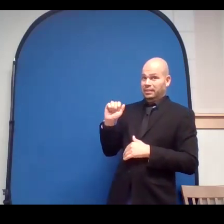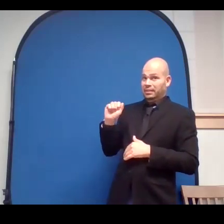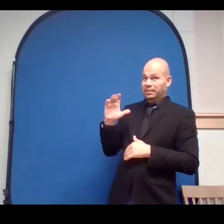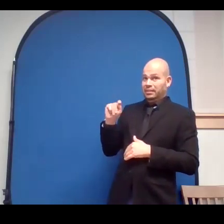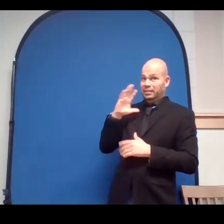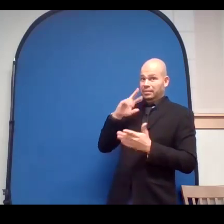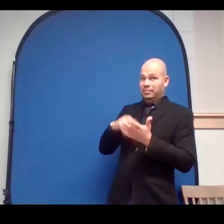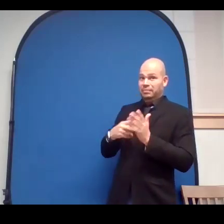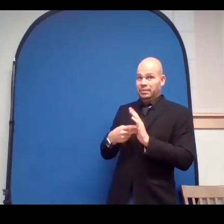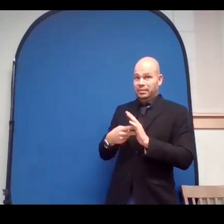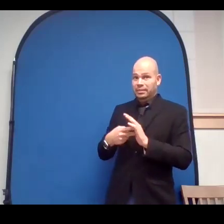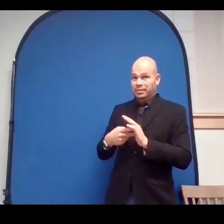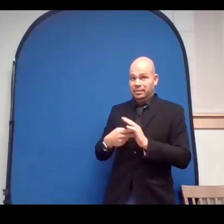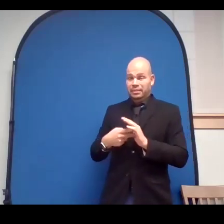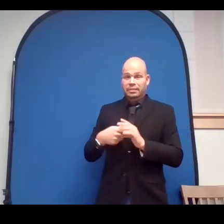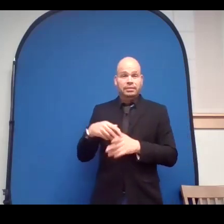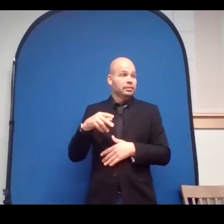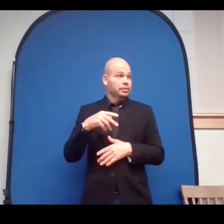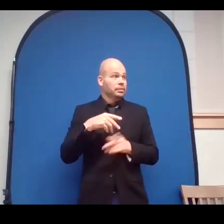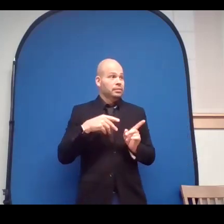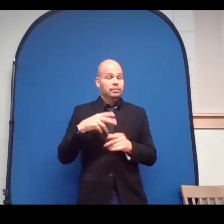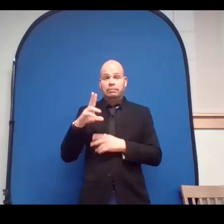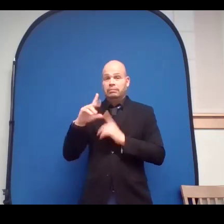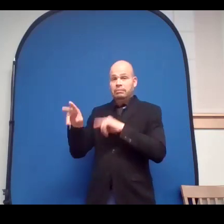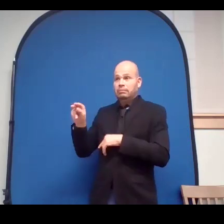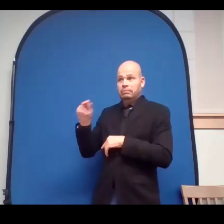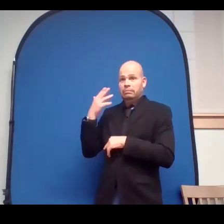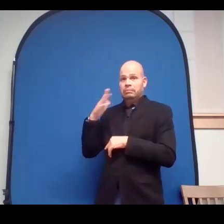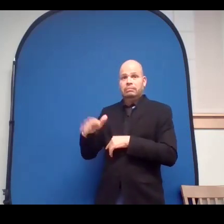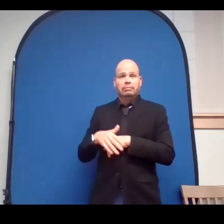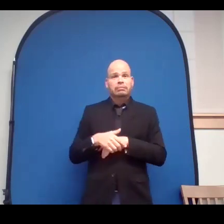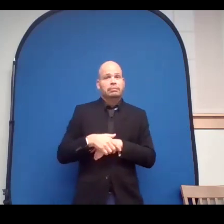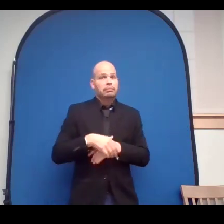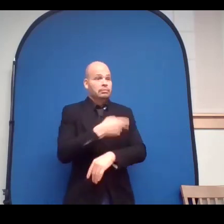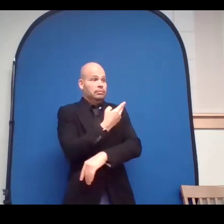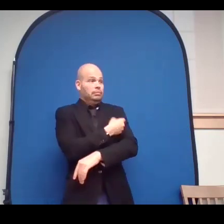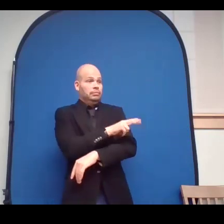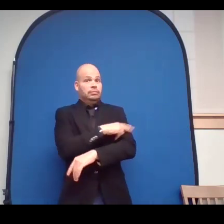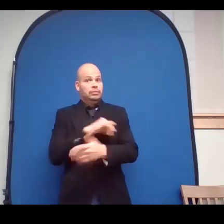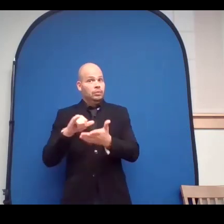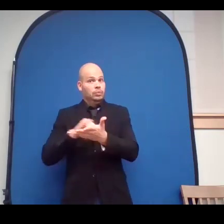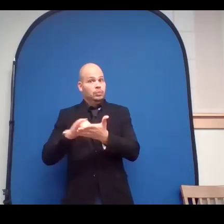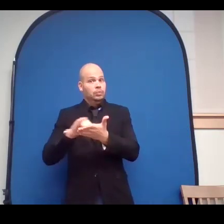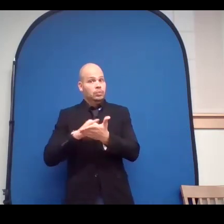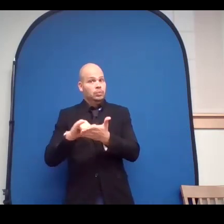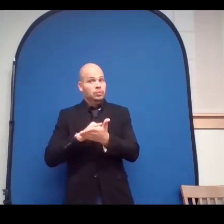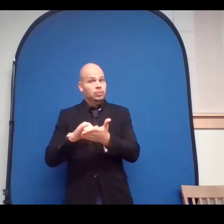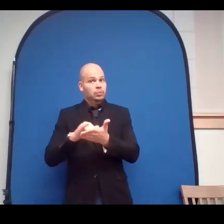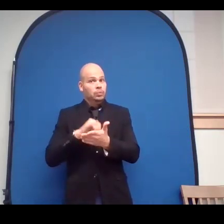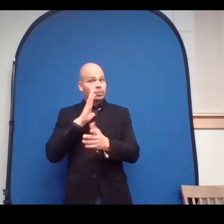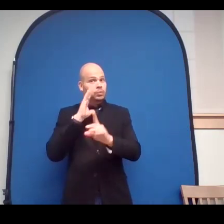Did you know at any point in time that the New York hospitals had were trying to restrict his access to